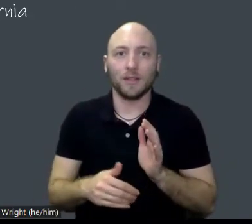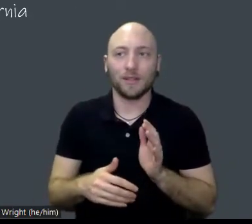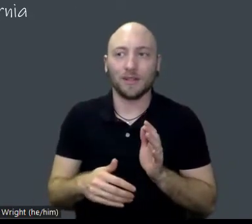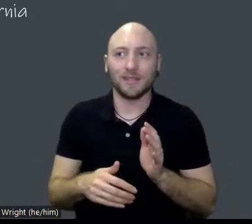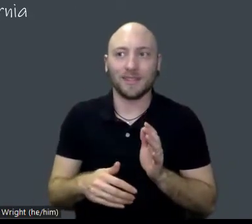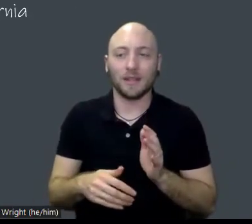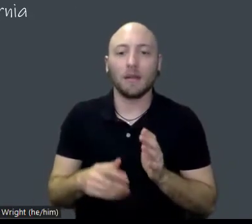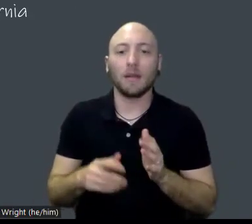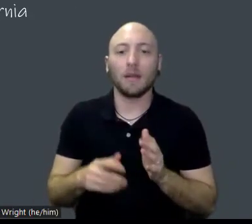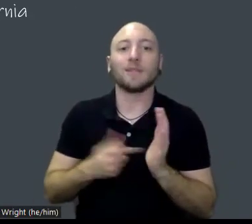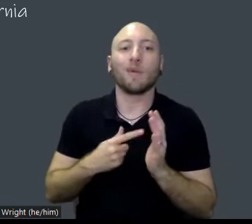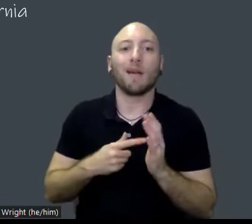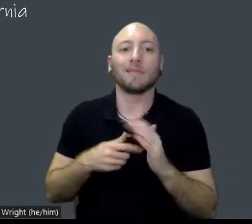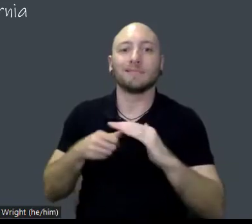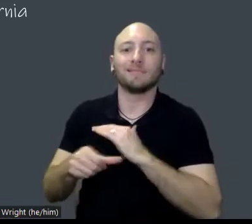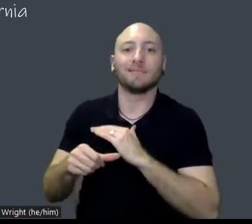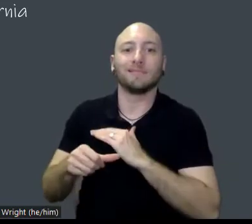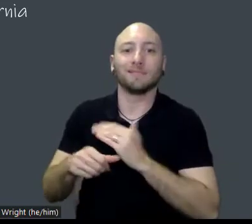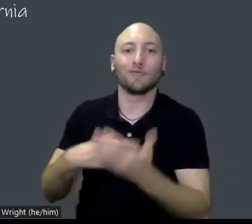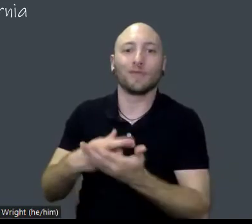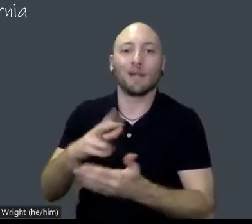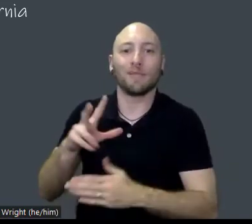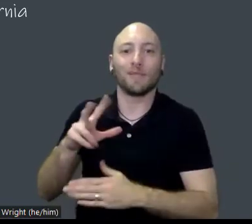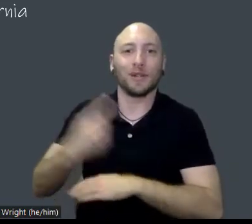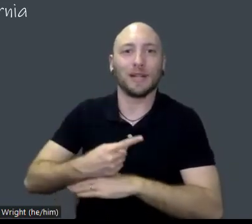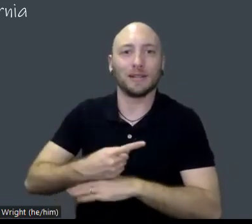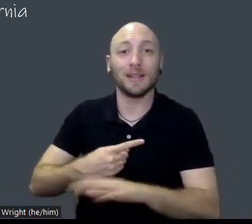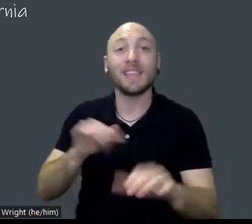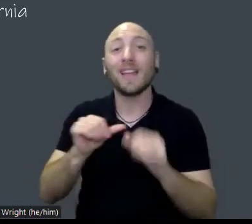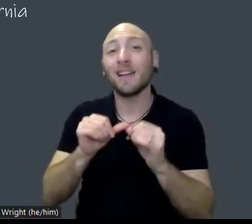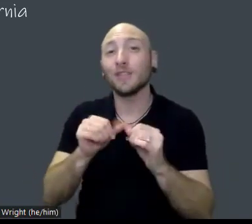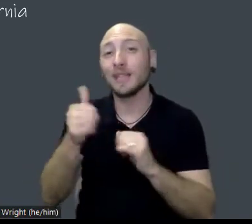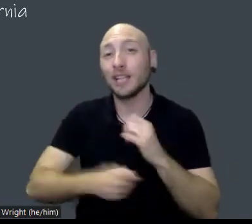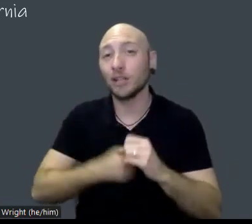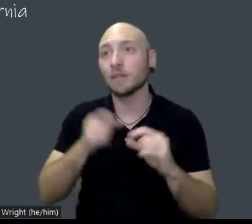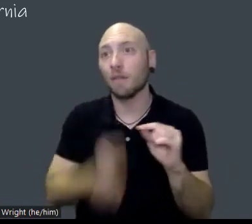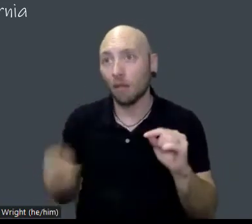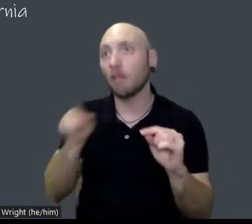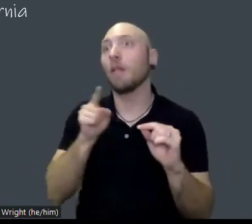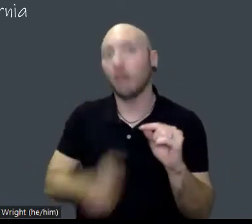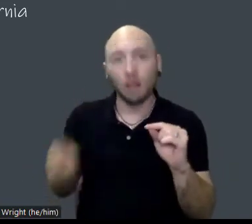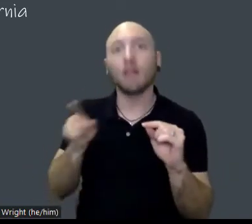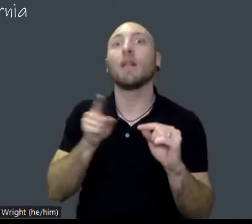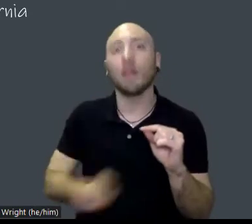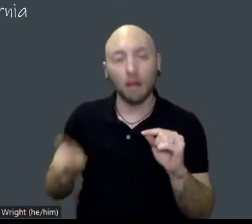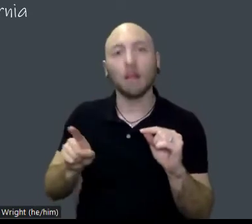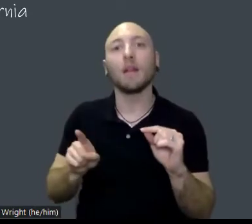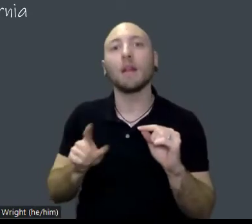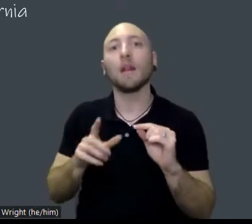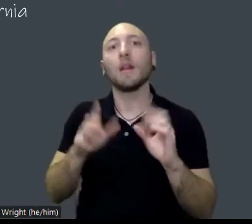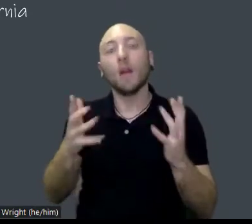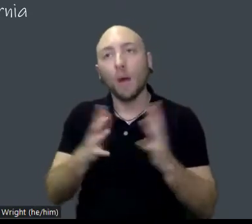30 days. It was about 10 years of that. And I would be able